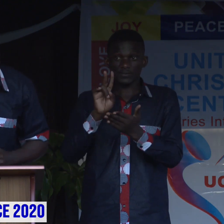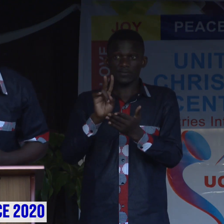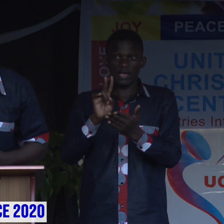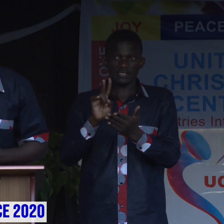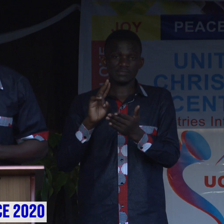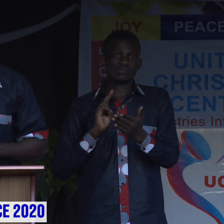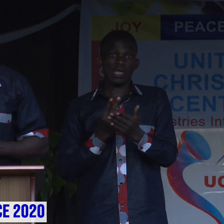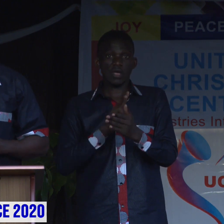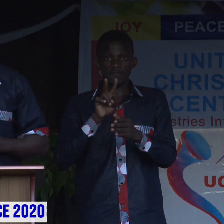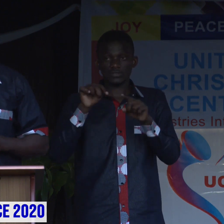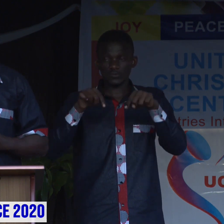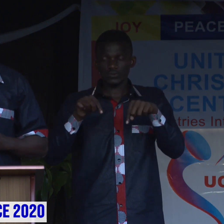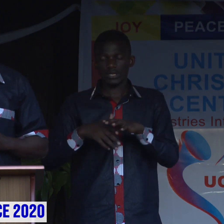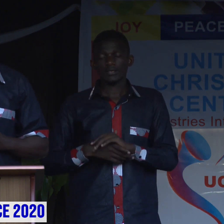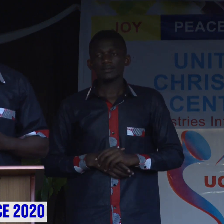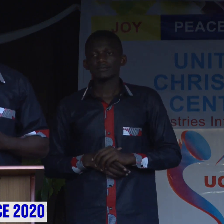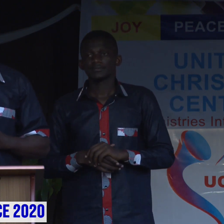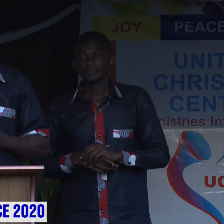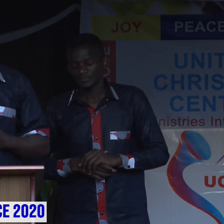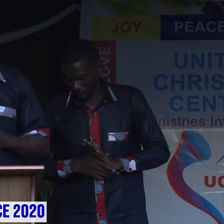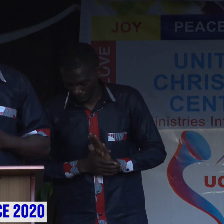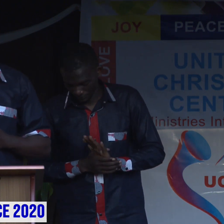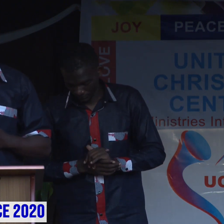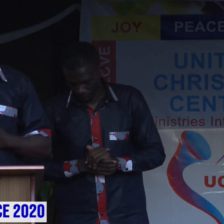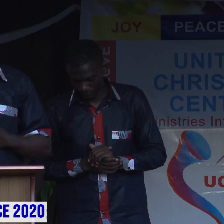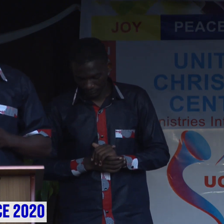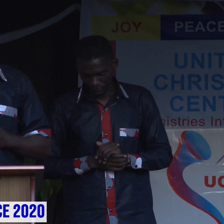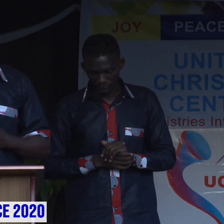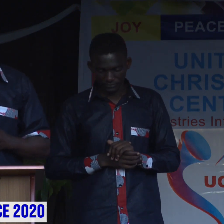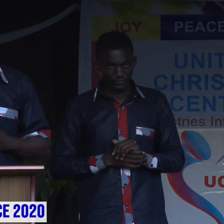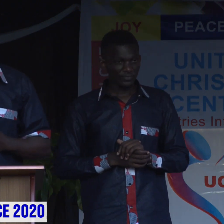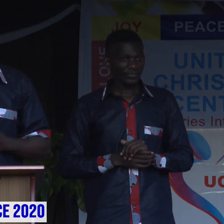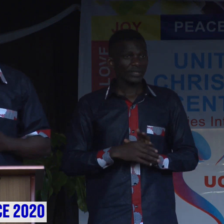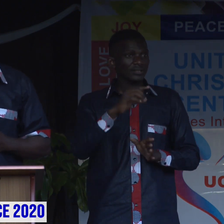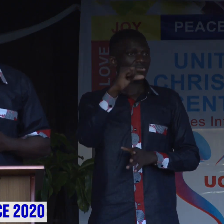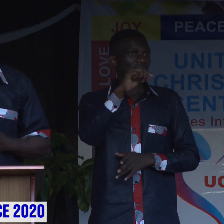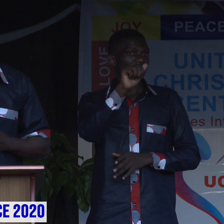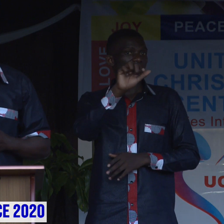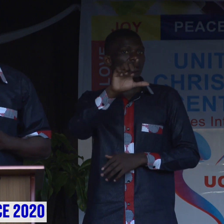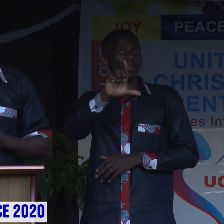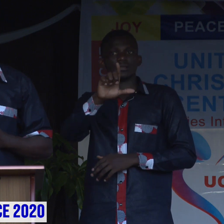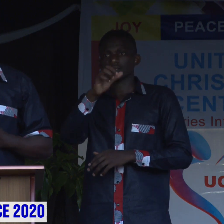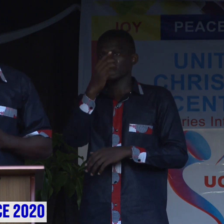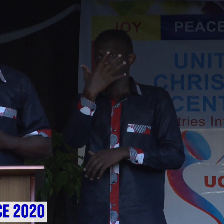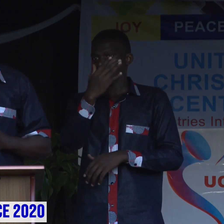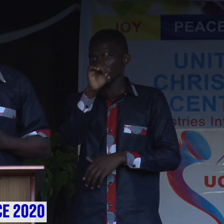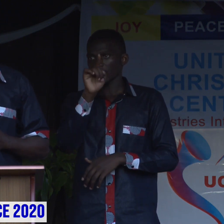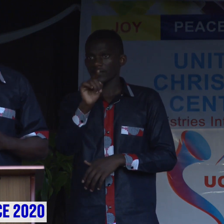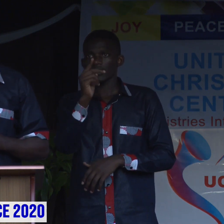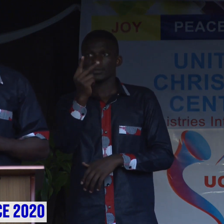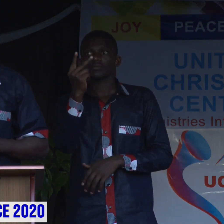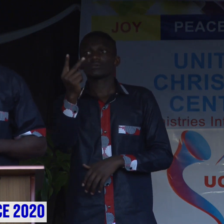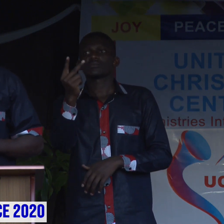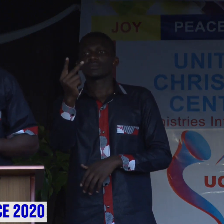olunako olwaleero. Because that's where our key verse is today. Bagalatia 5. Galatians 5. 5:22